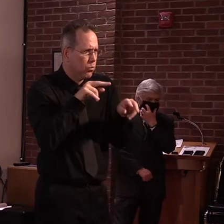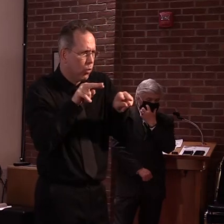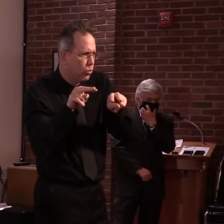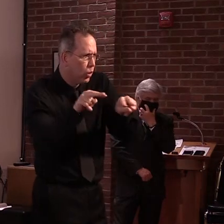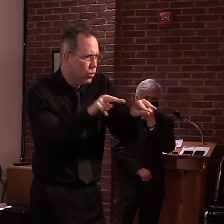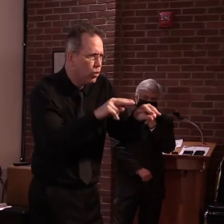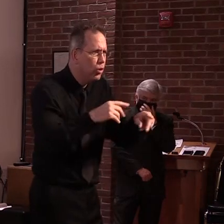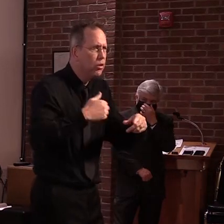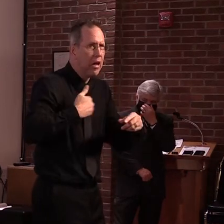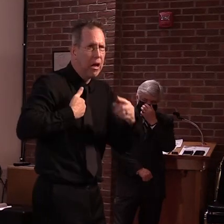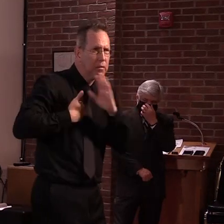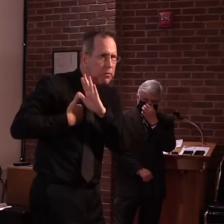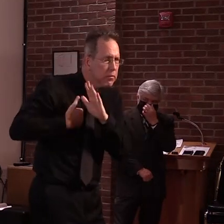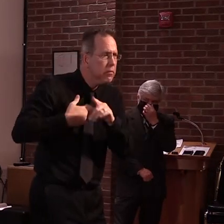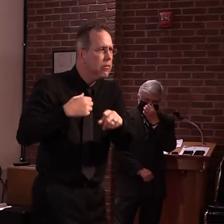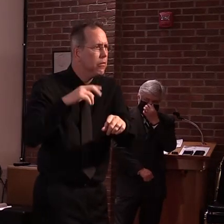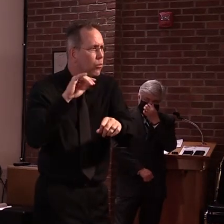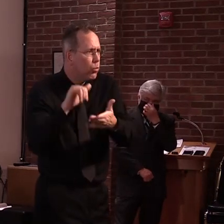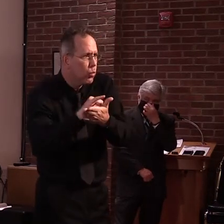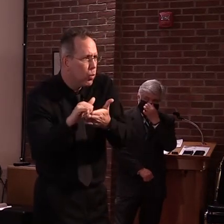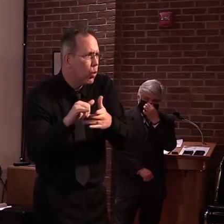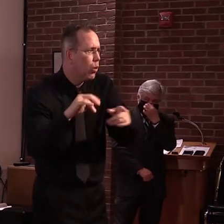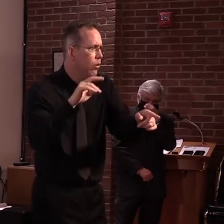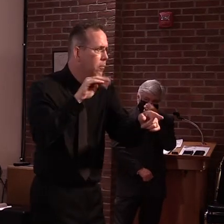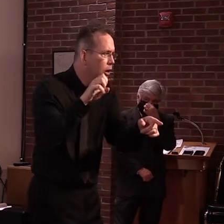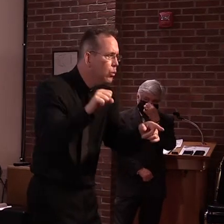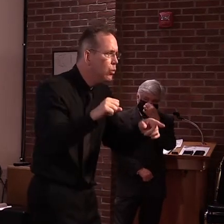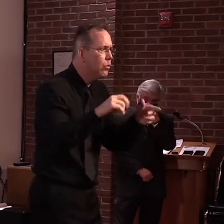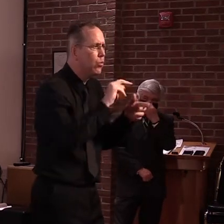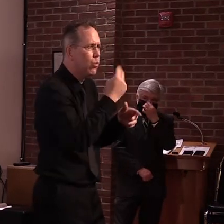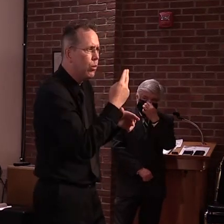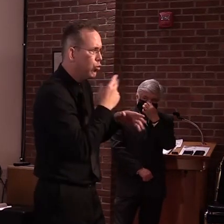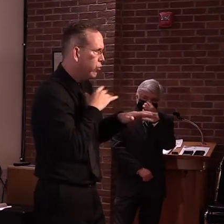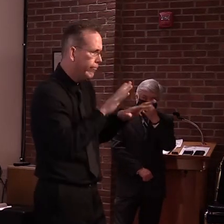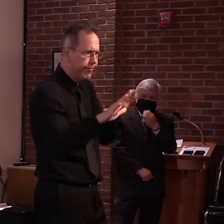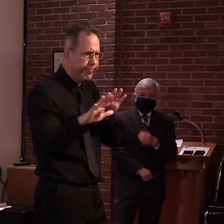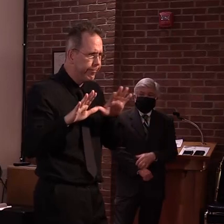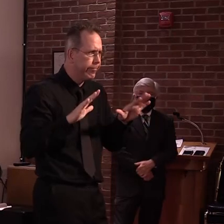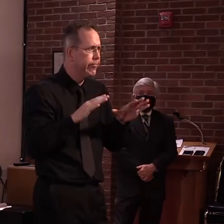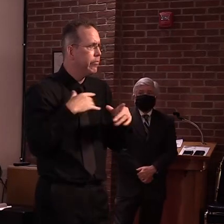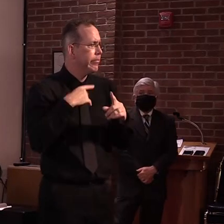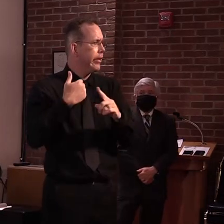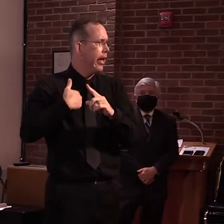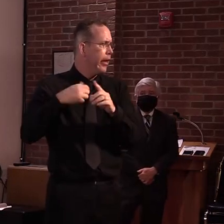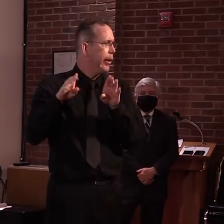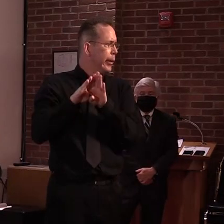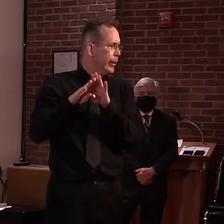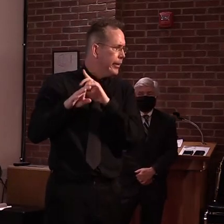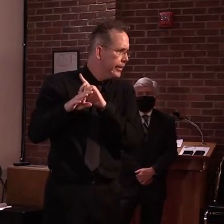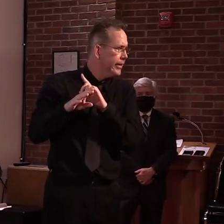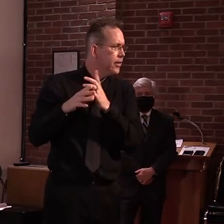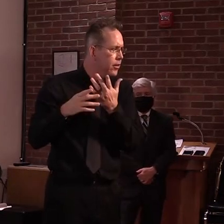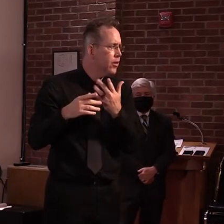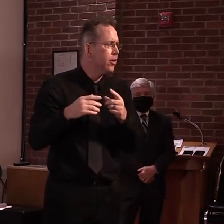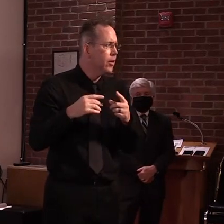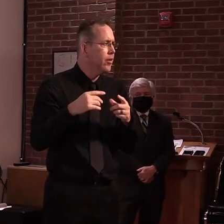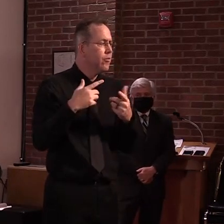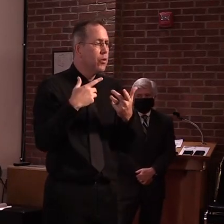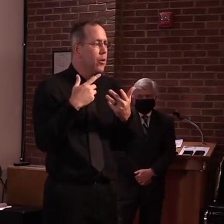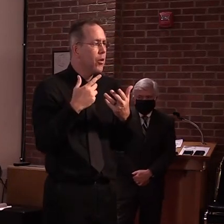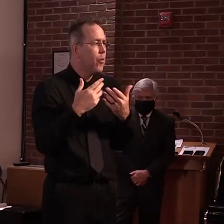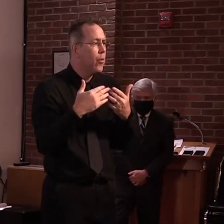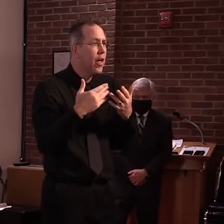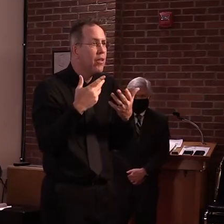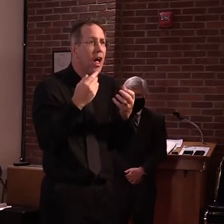us. It hurts us from an economic standpoint, but helps us in terms of the pandemic and not having to